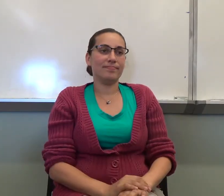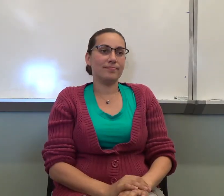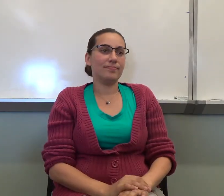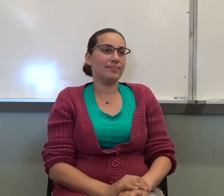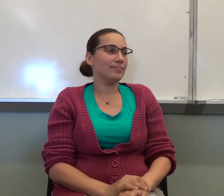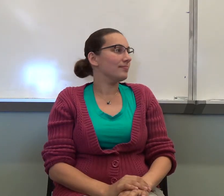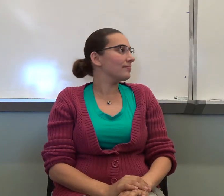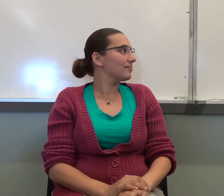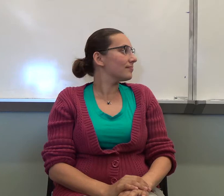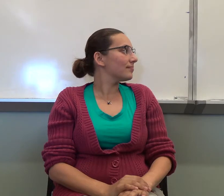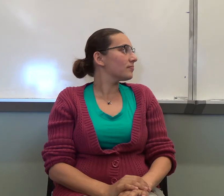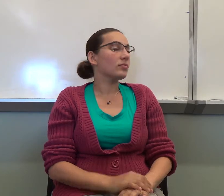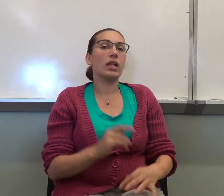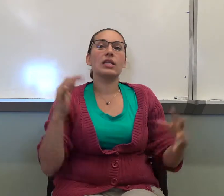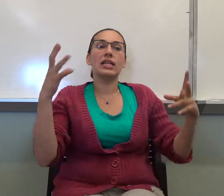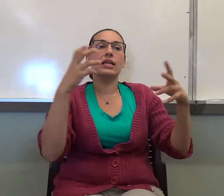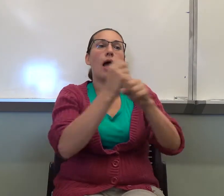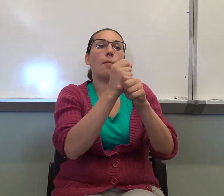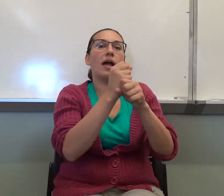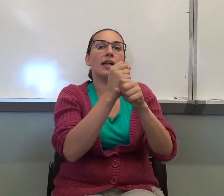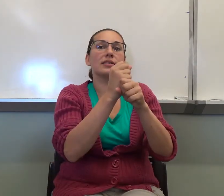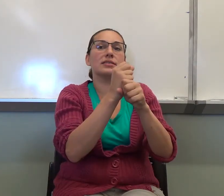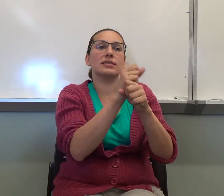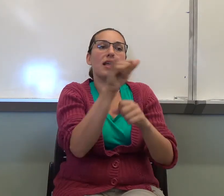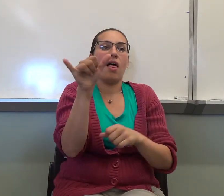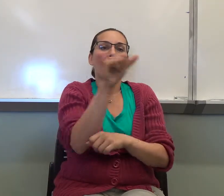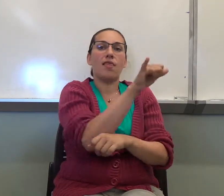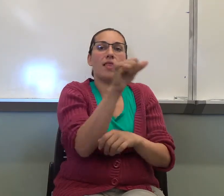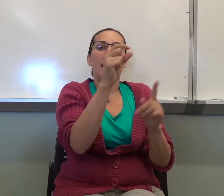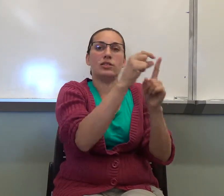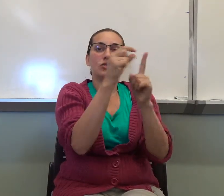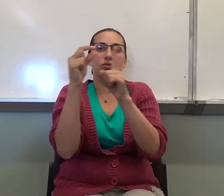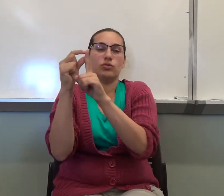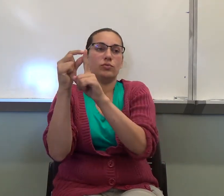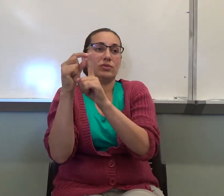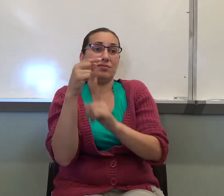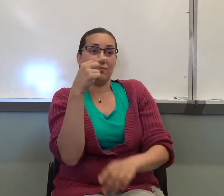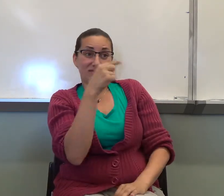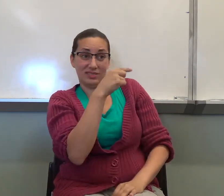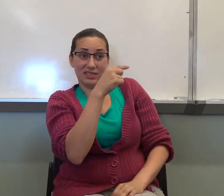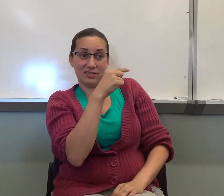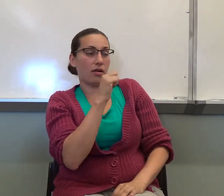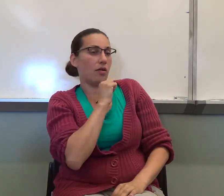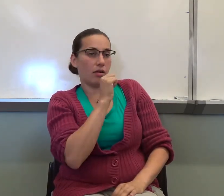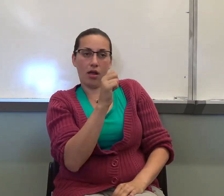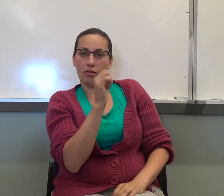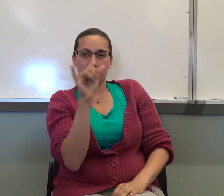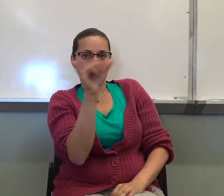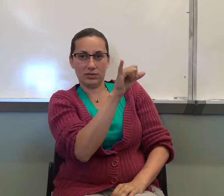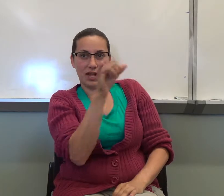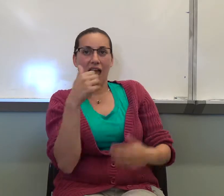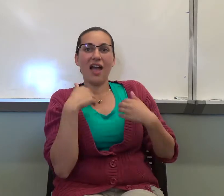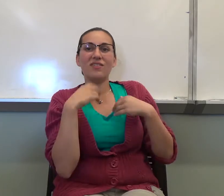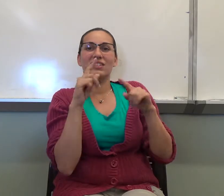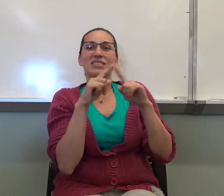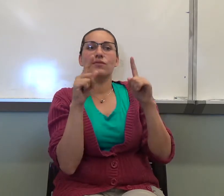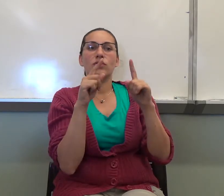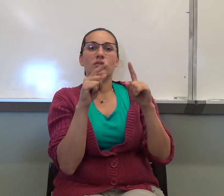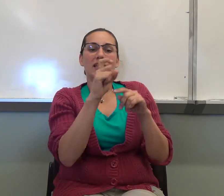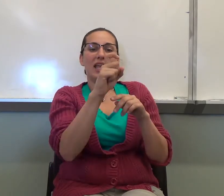All right, let's combine some like terms. Now, first of all, these are not like terms because they have different powers of the x. Okay, so